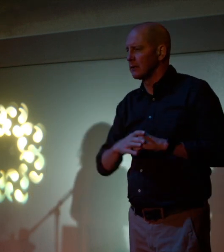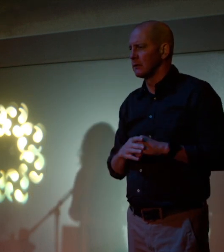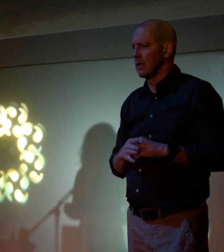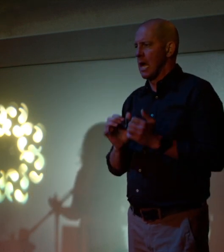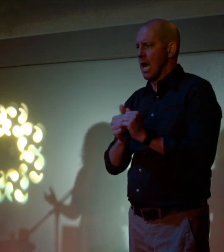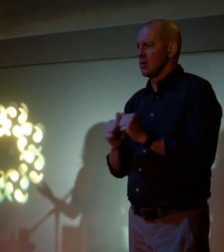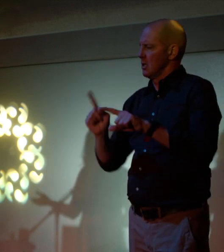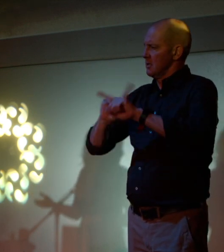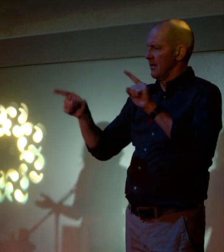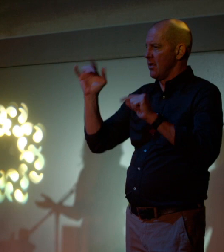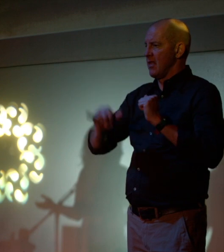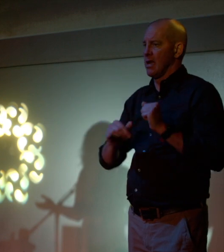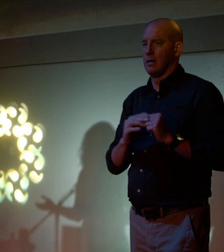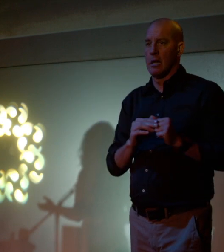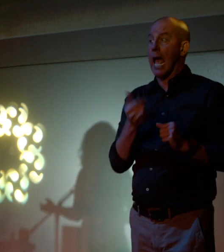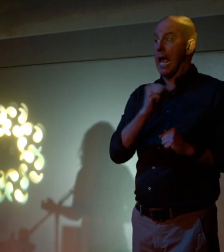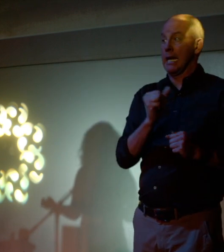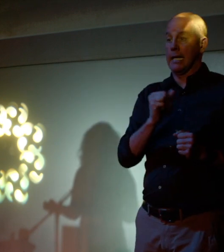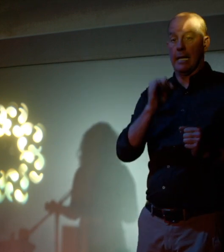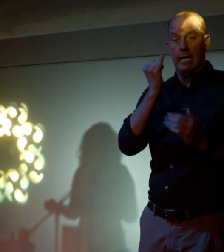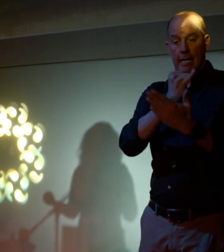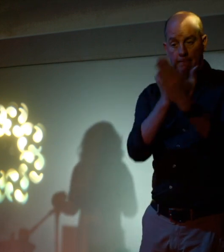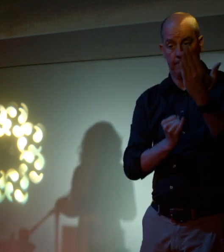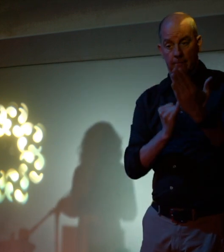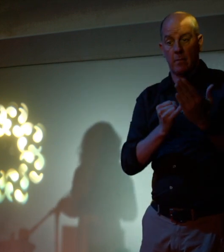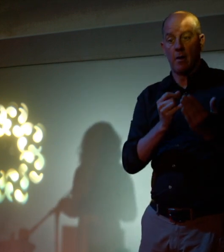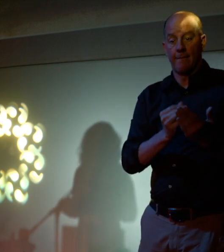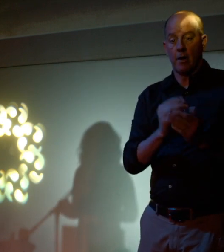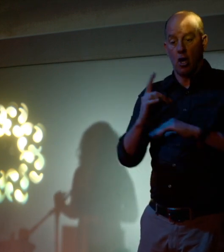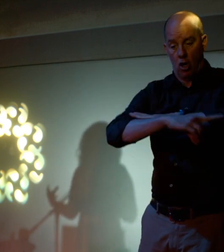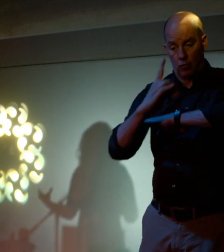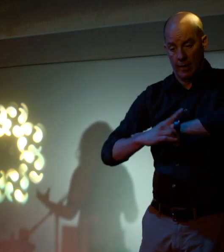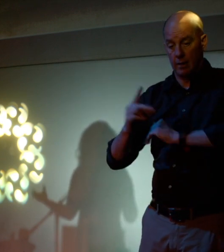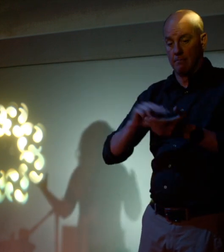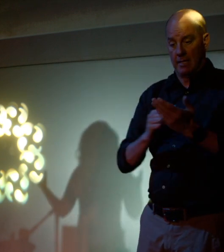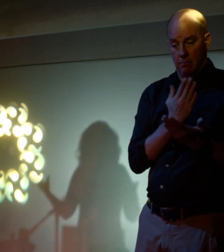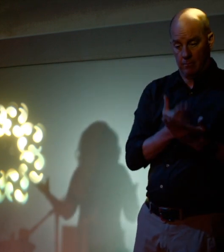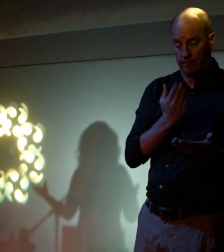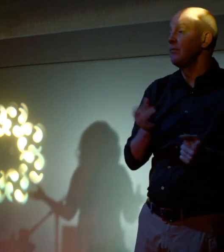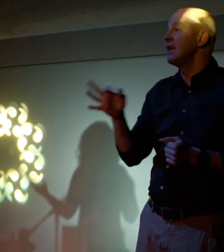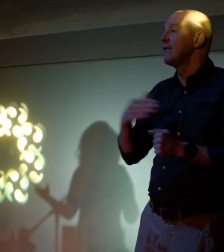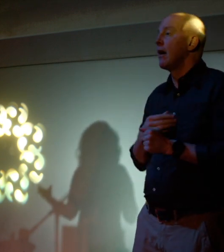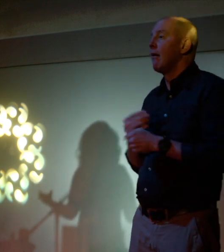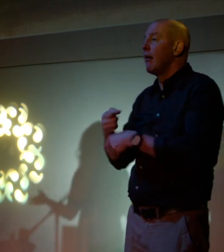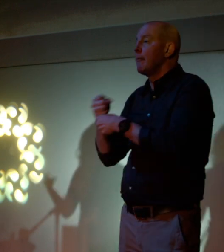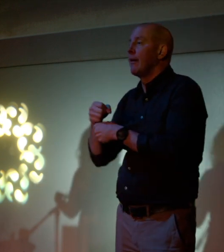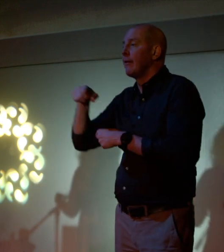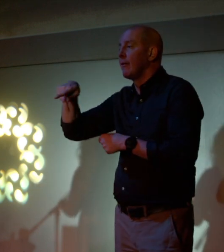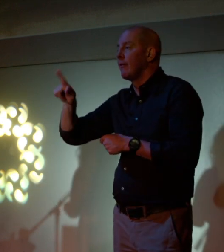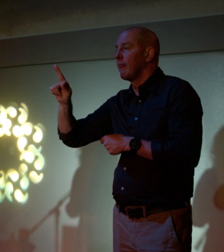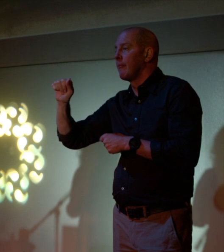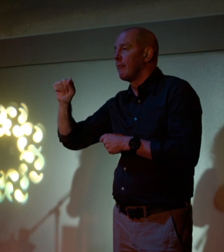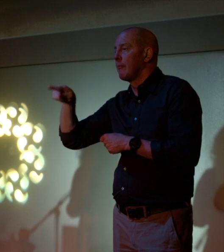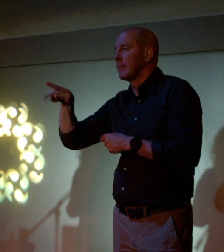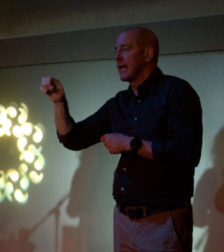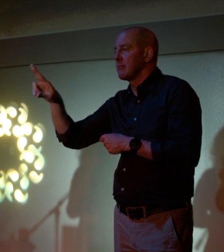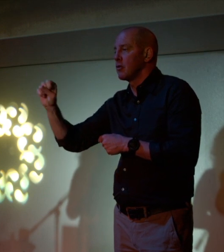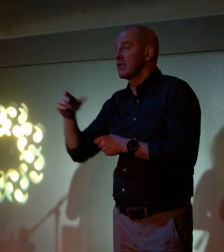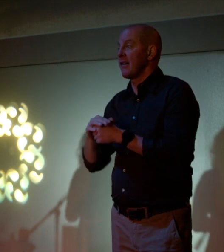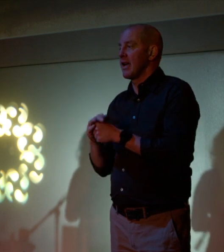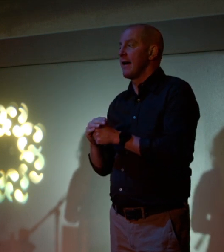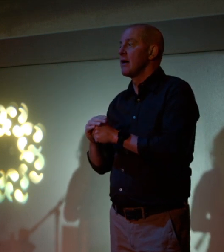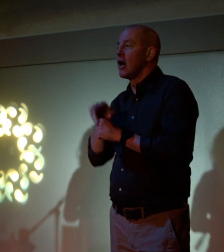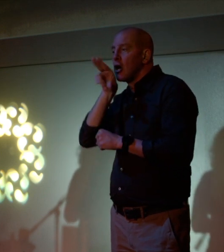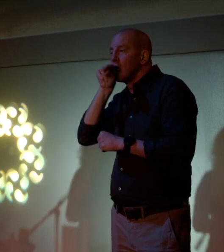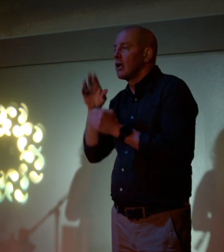of proof than an illustration of a dragon? So, for example, if I made a platypus by sewing together a duck and a beaver,